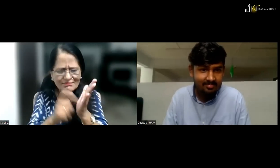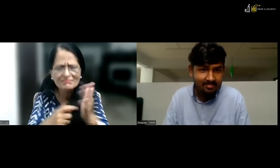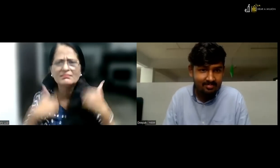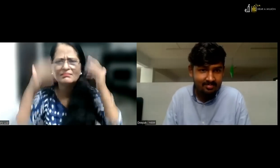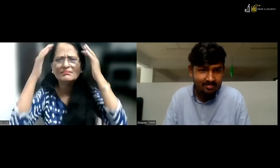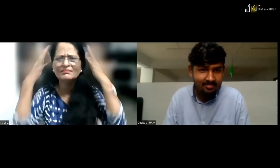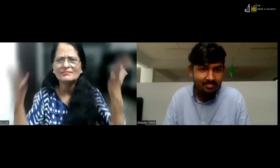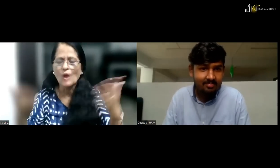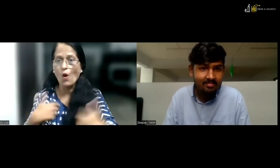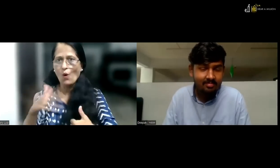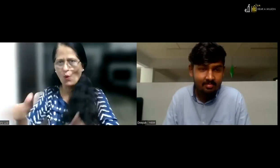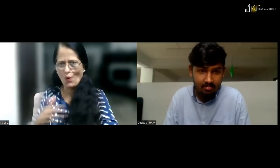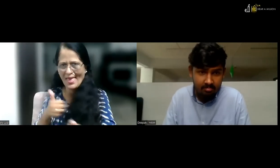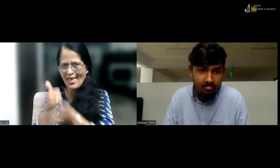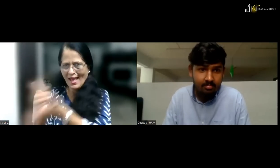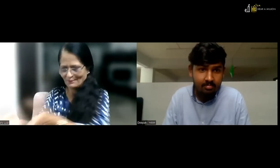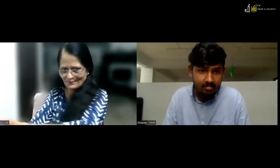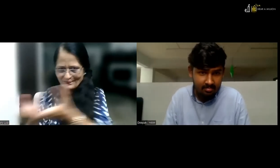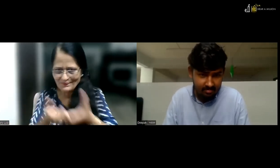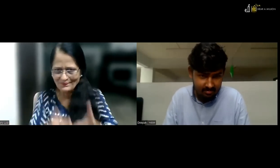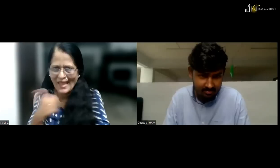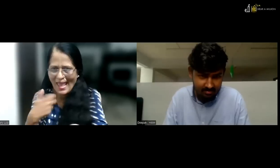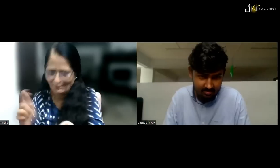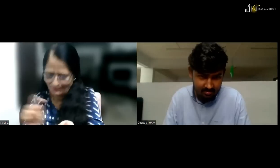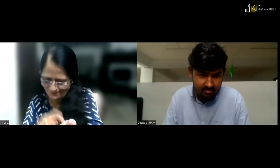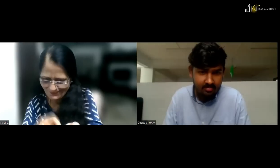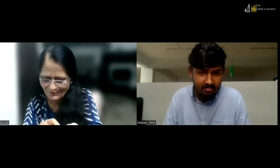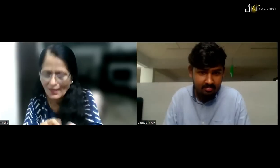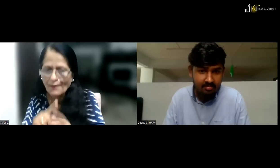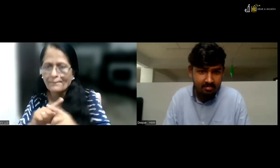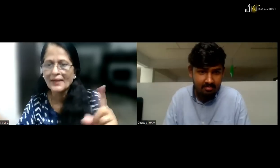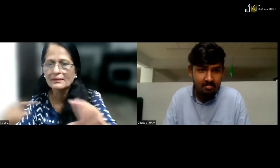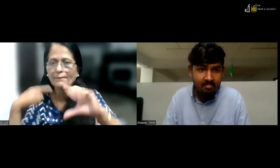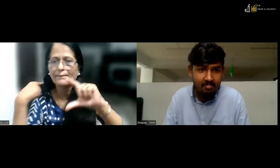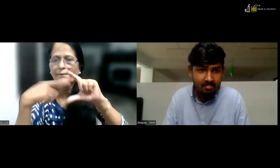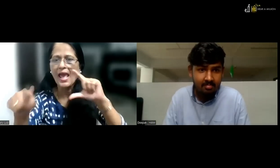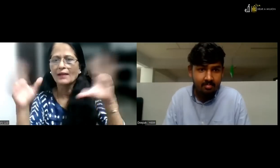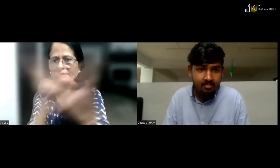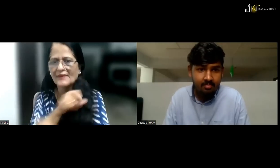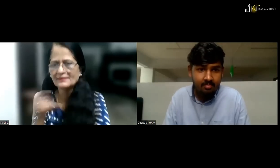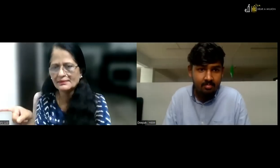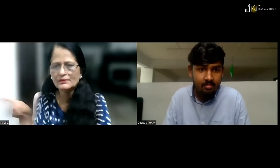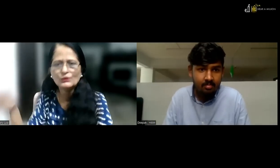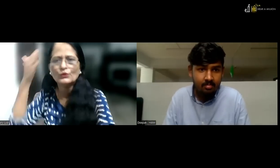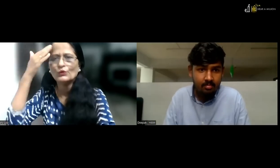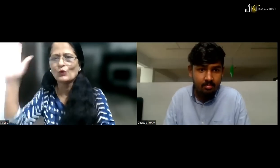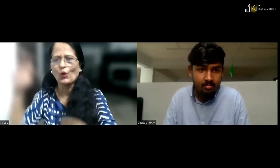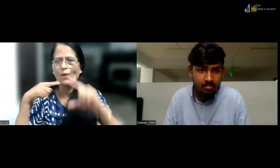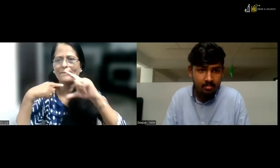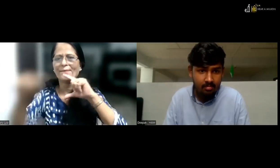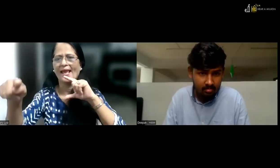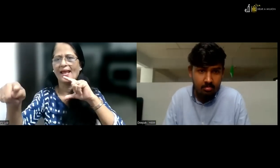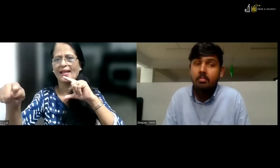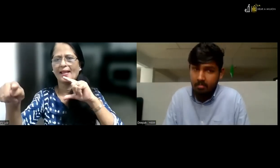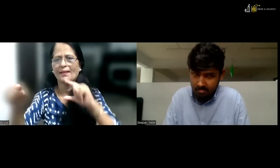back, there was some information like people were asking that how we can fill up the form and something. So,